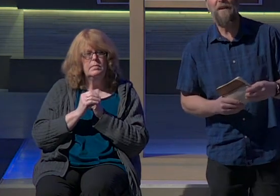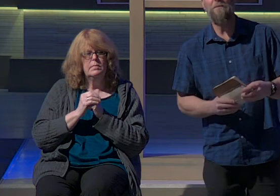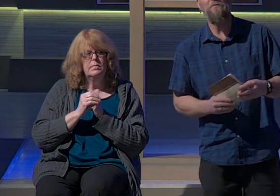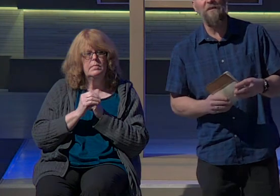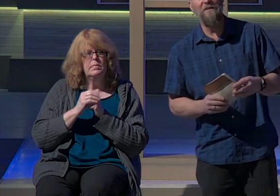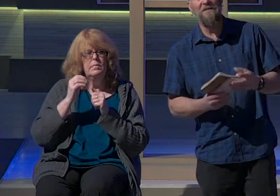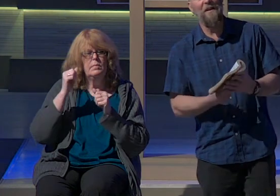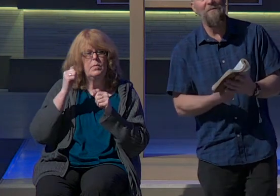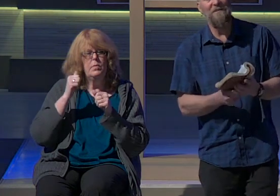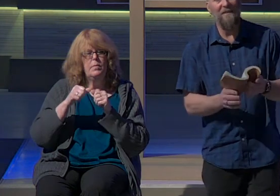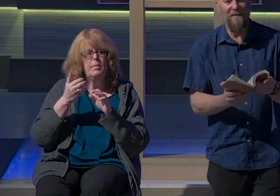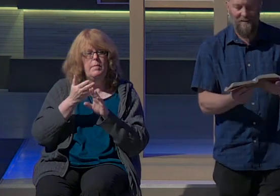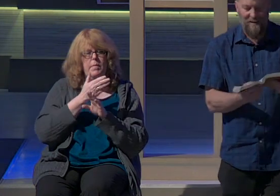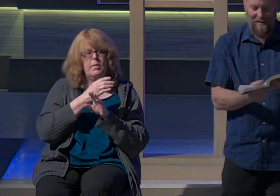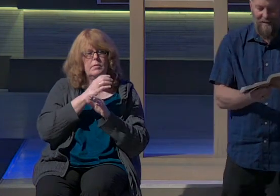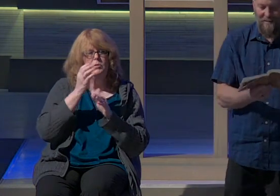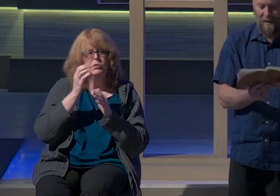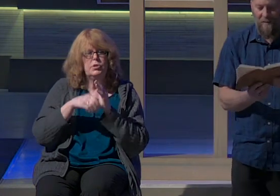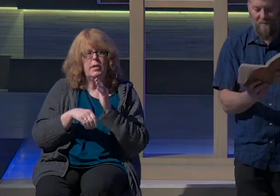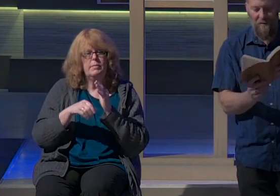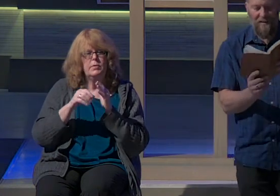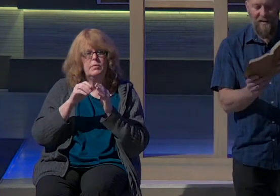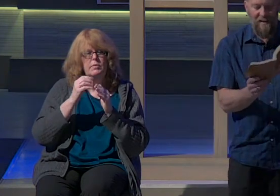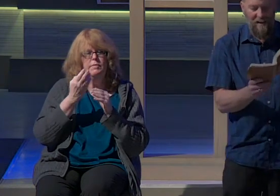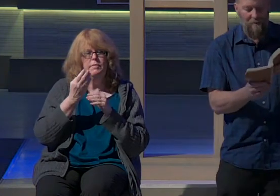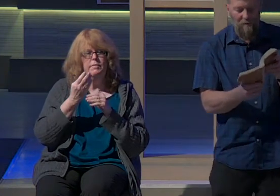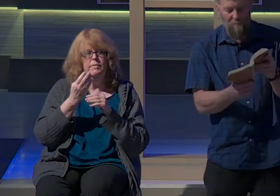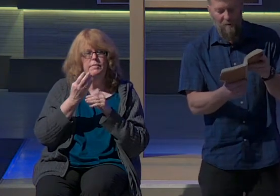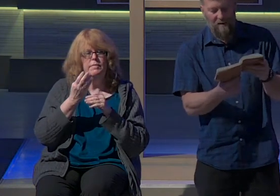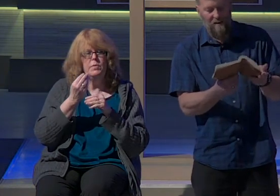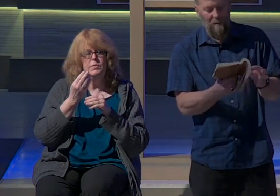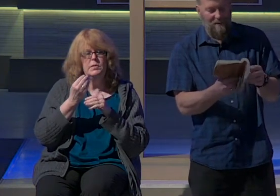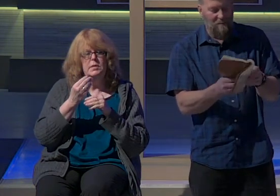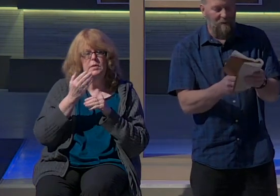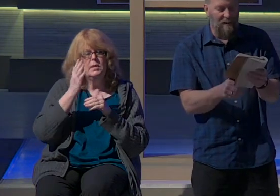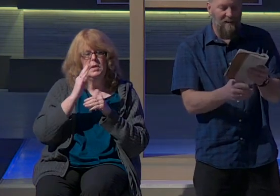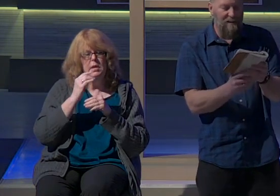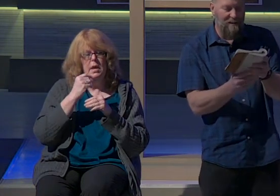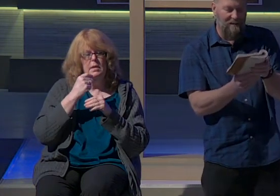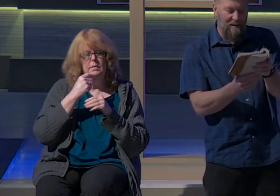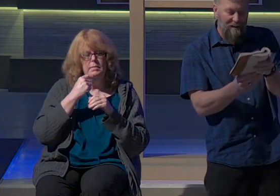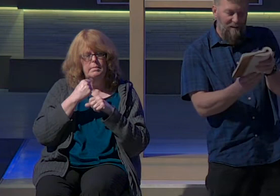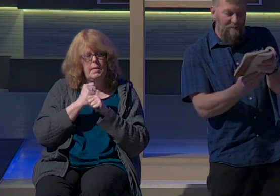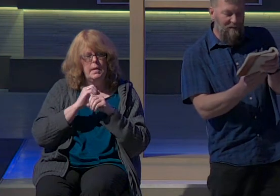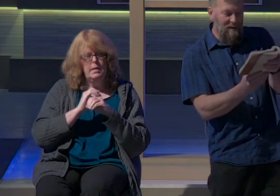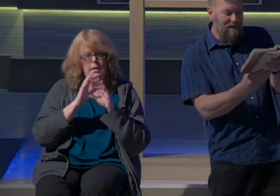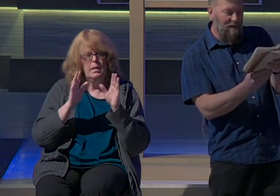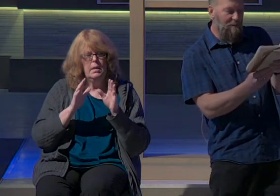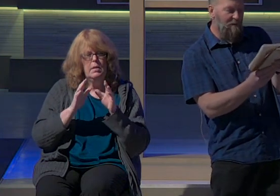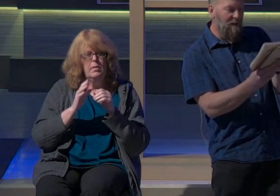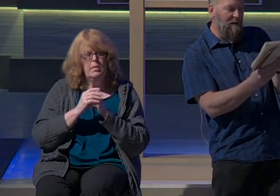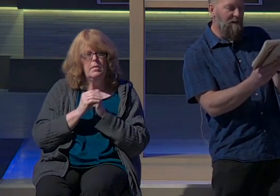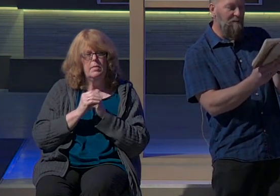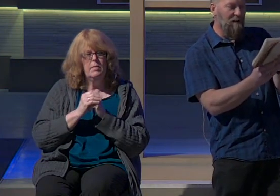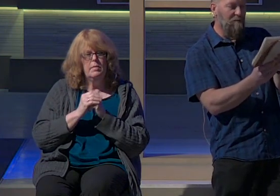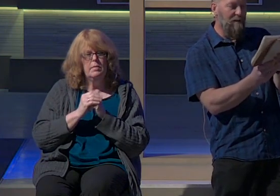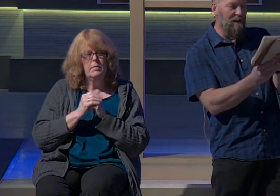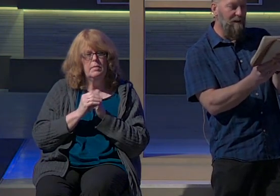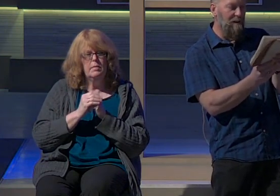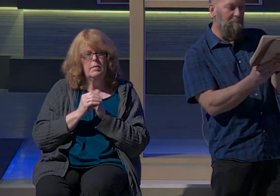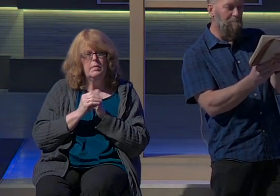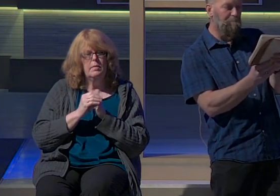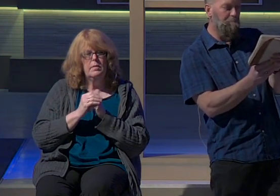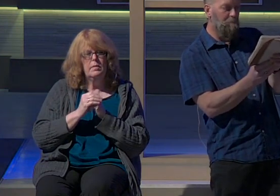Remember back in previous chapters here, in chapter 14, at one point God makes it abundantly clear. Let me find it here really